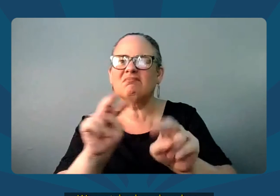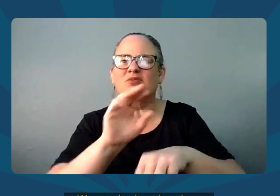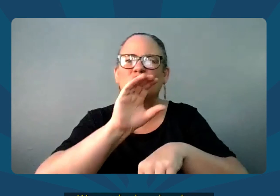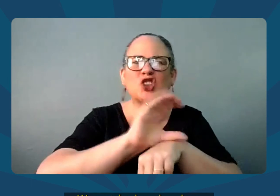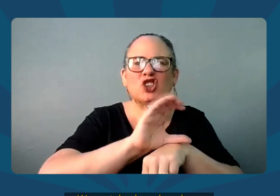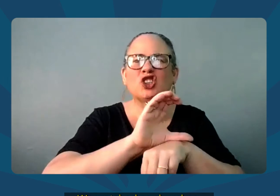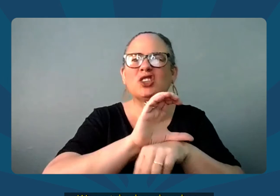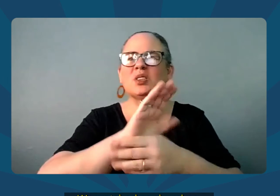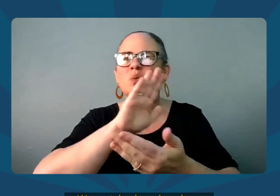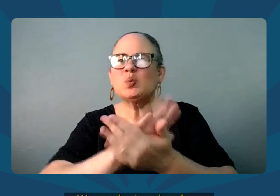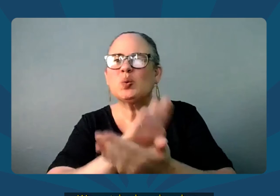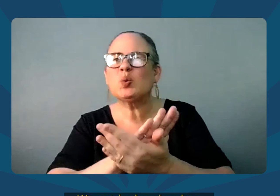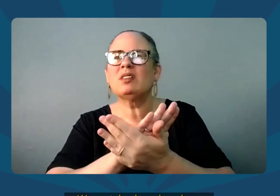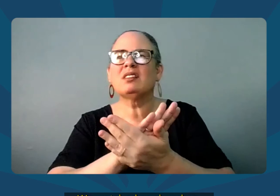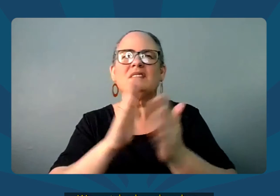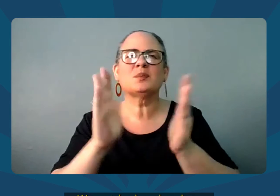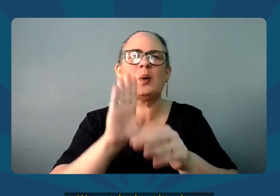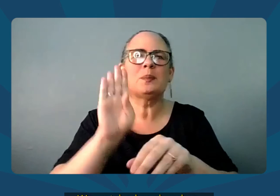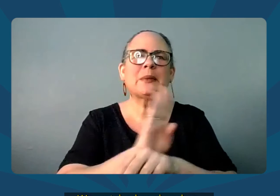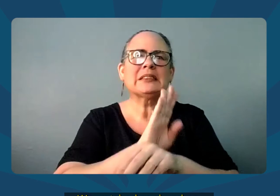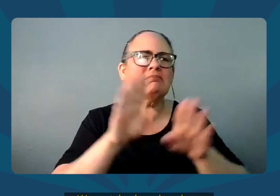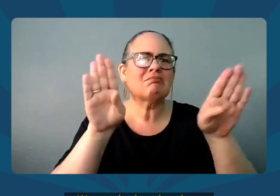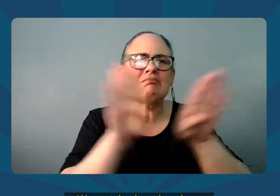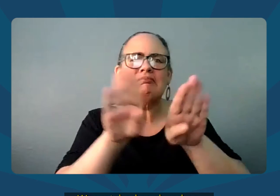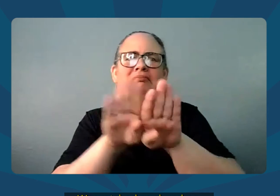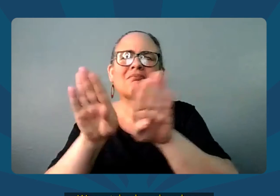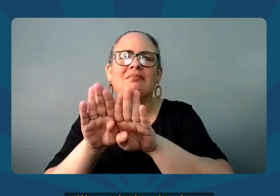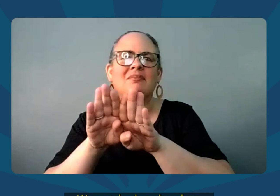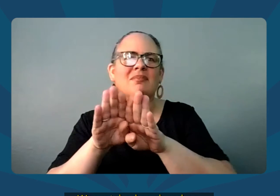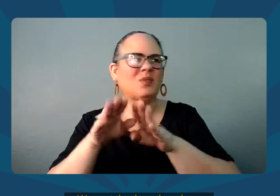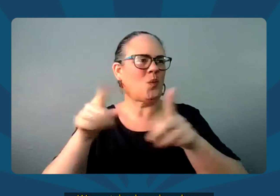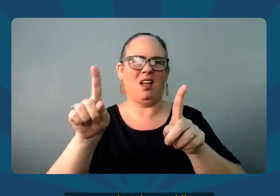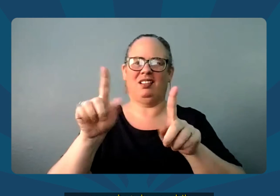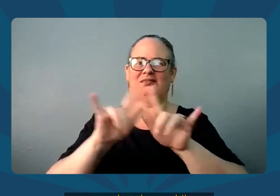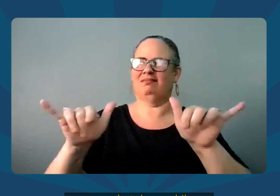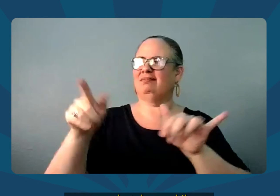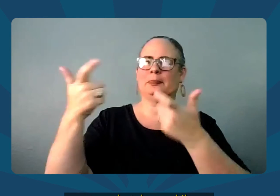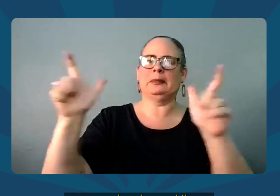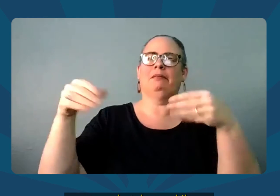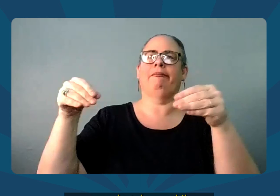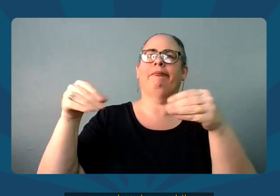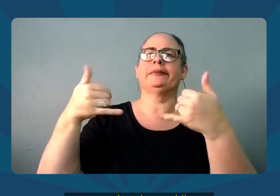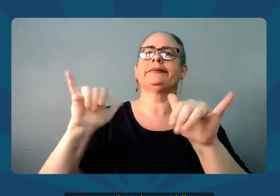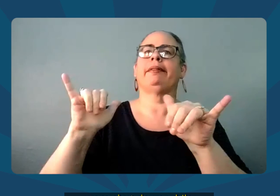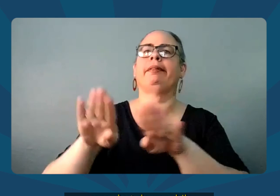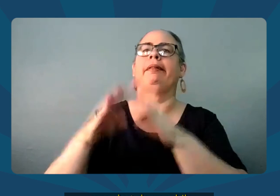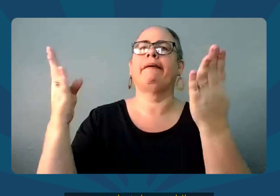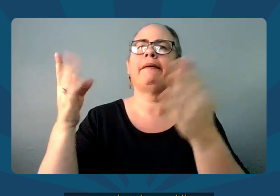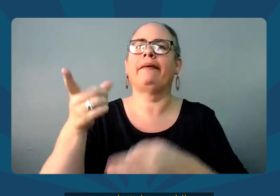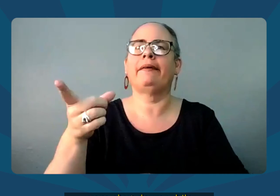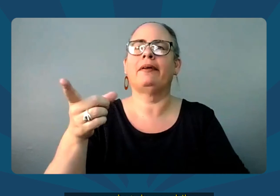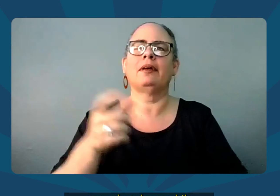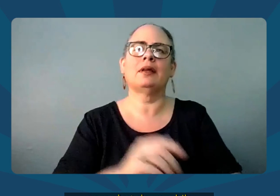We watched as churches, schools, and small businesses were shut down while